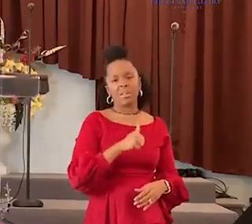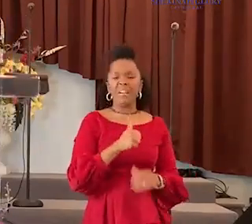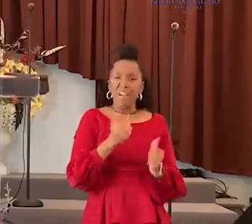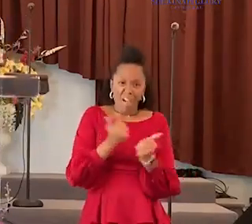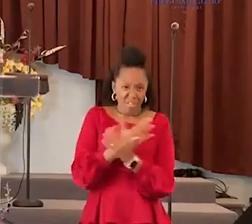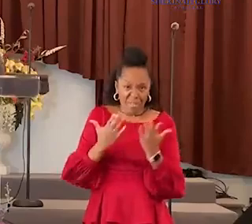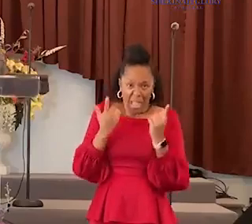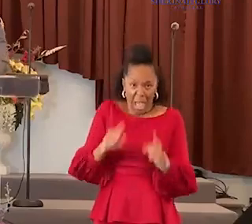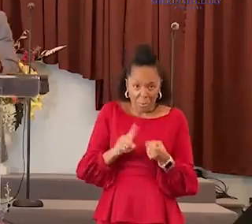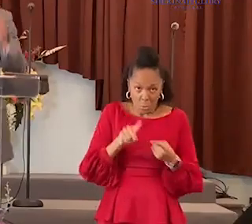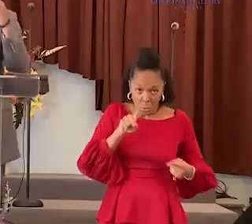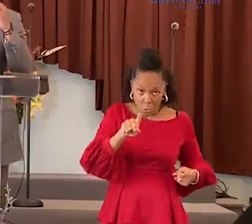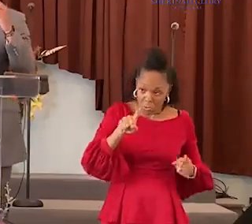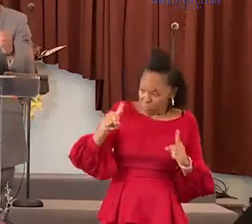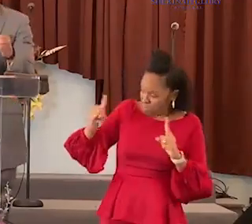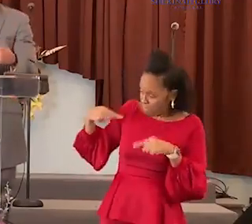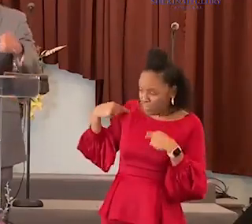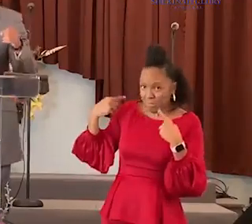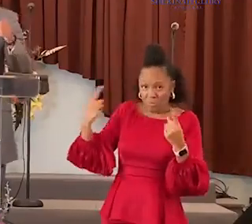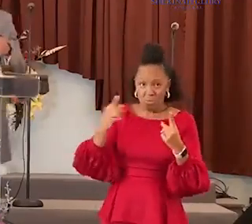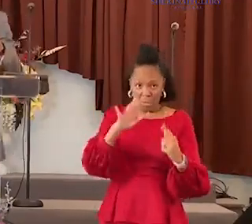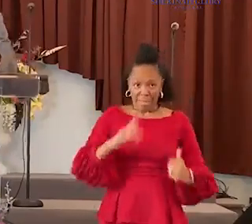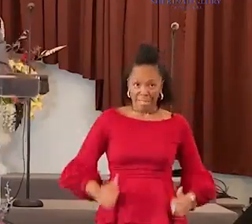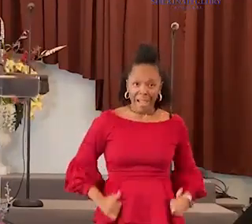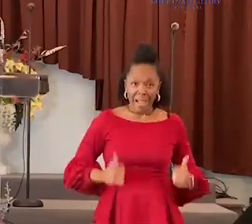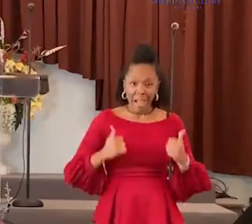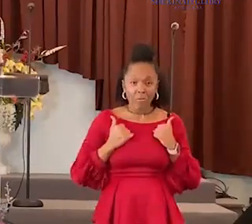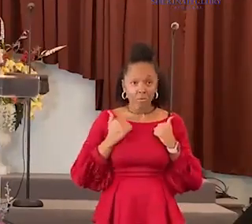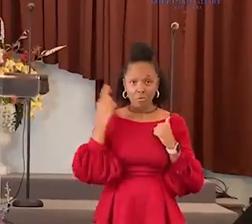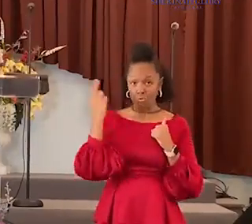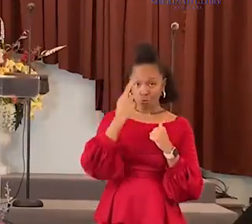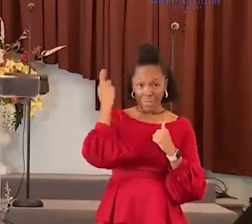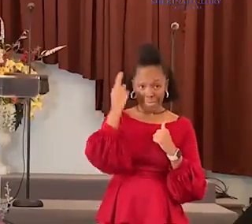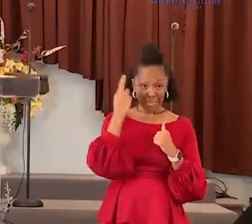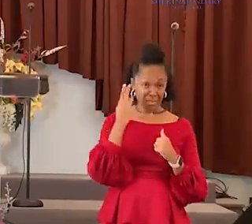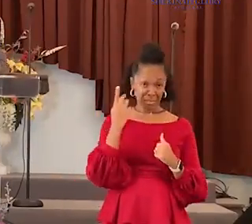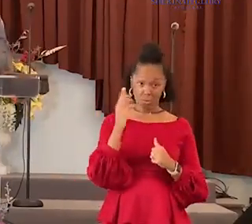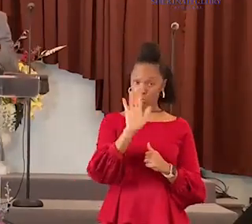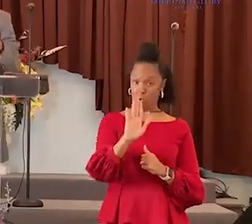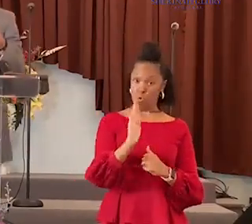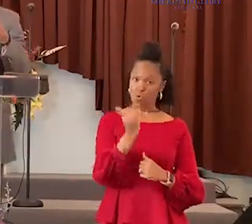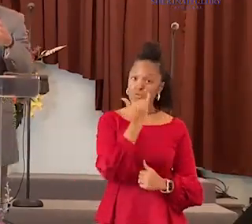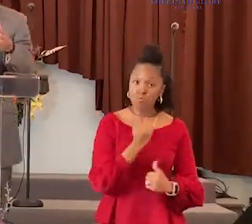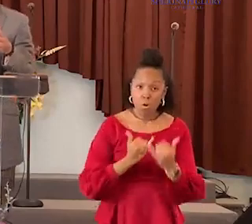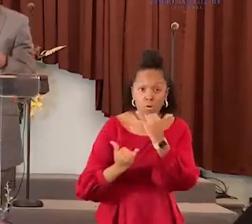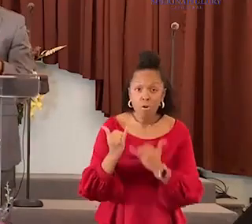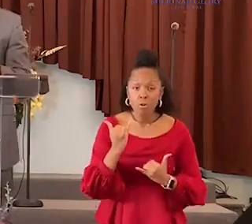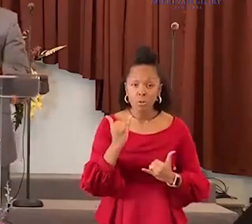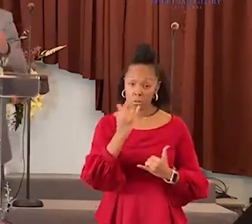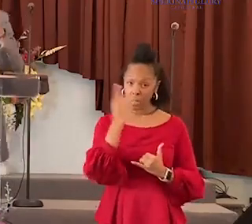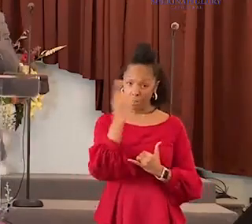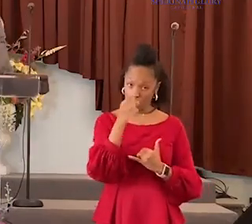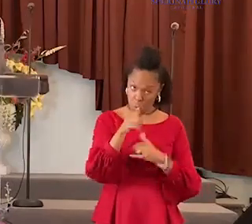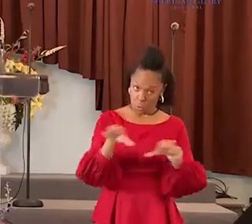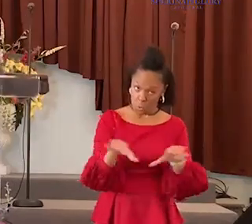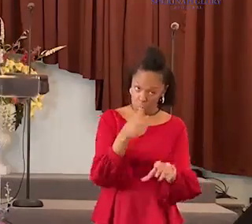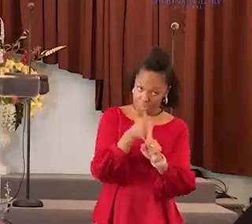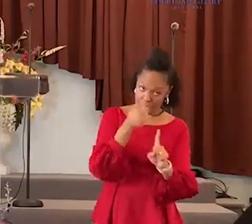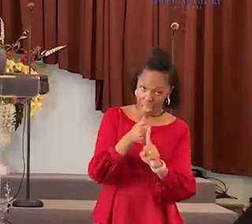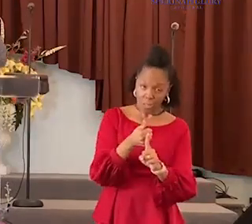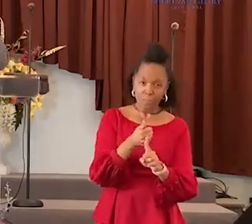has happened to you thus far in life is not because of something that you've done or anything that you've done wrong. It's